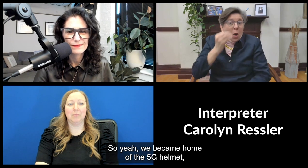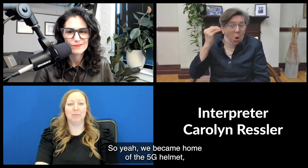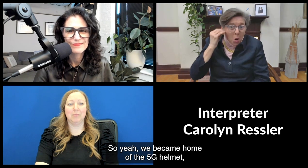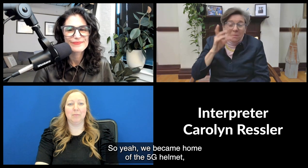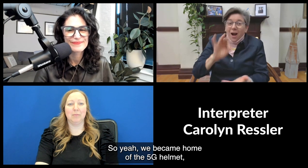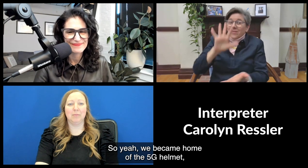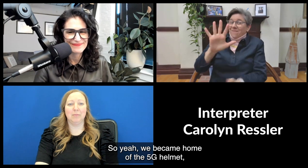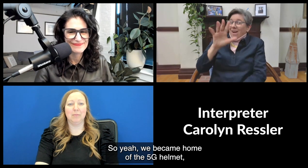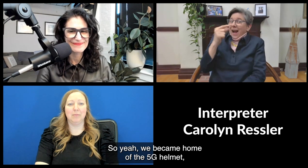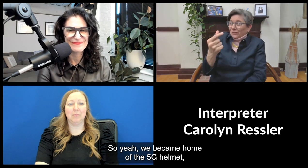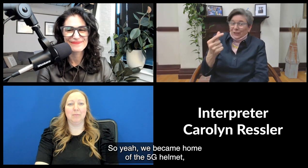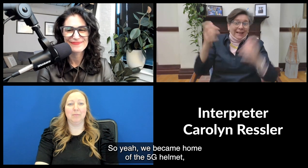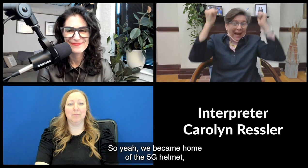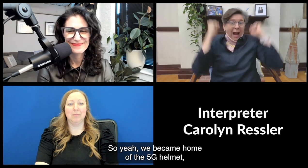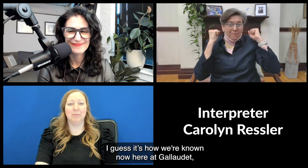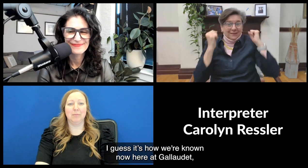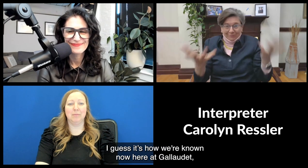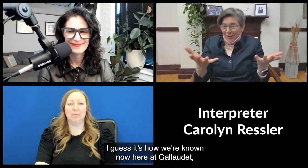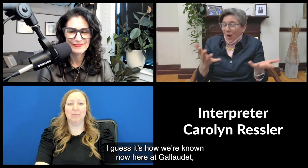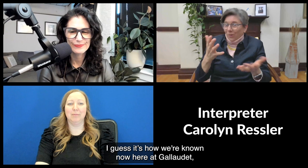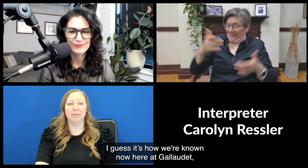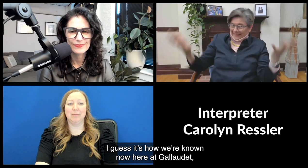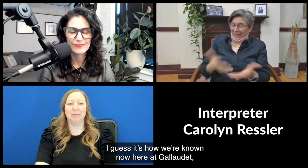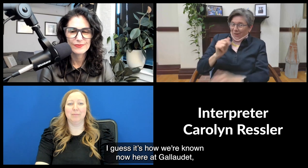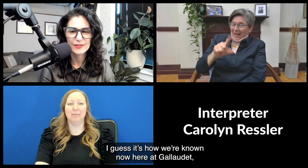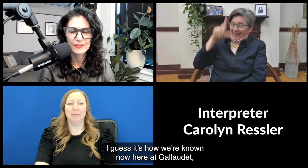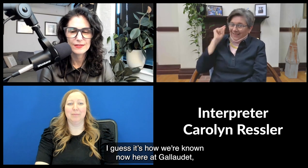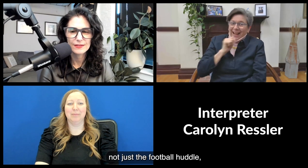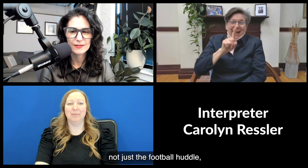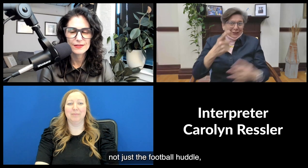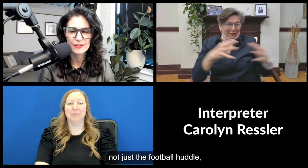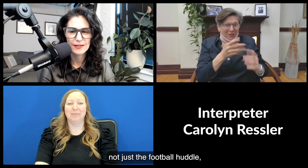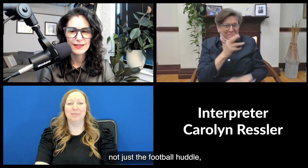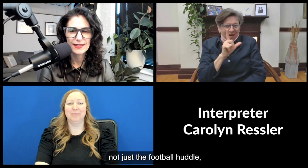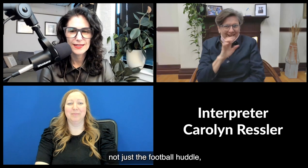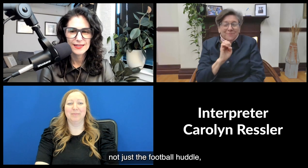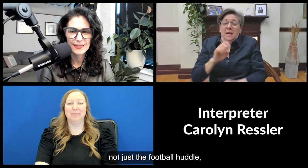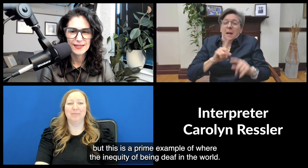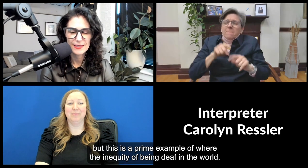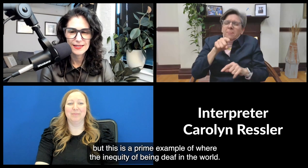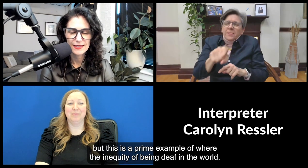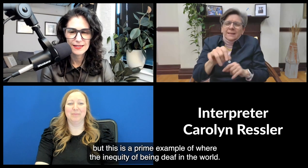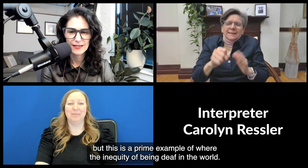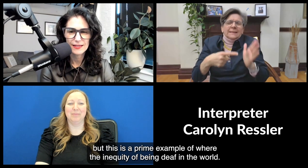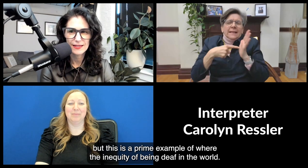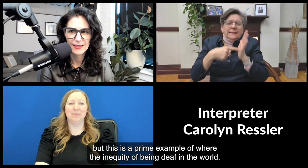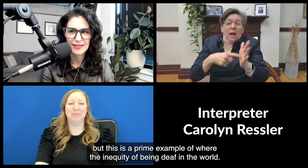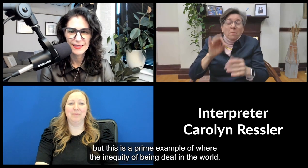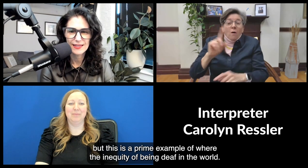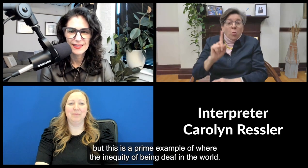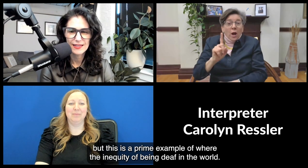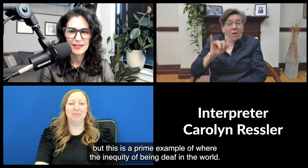incredible. So yeah, we became home of the 5G helmet, I guess, is how we're known now here at Gallaudet, not just the football huddle.